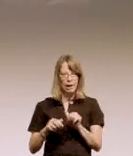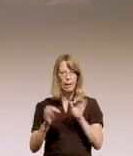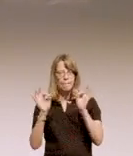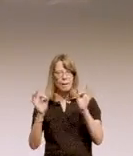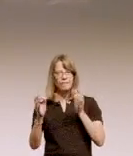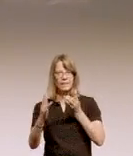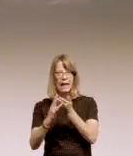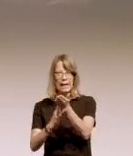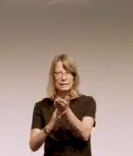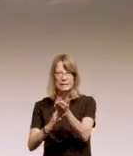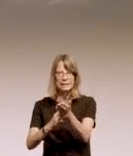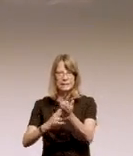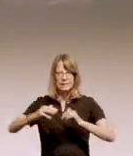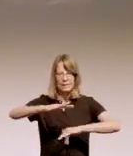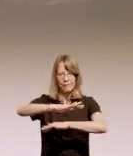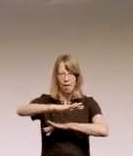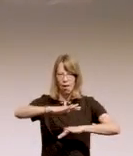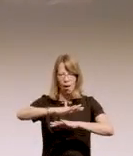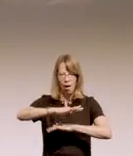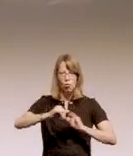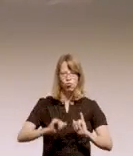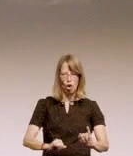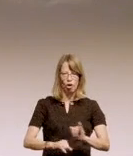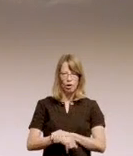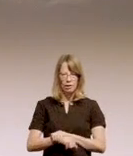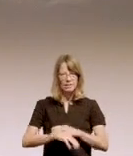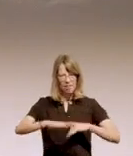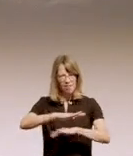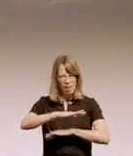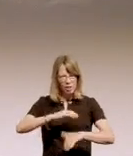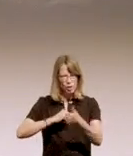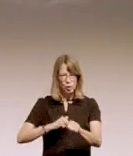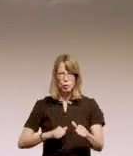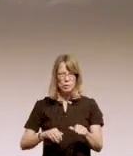usability right first. And that usability is common to everyone because everyone is human.